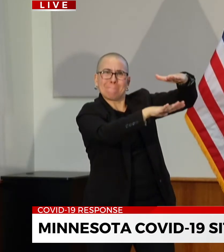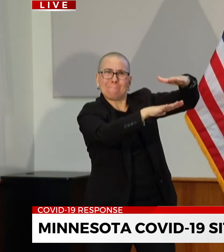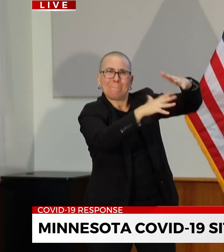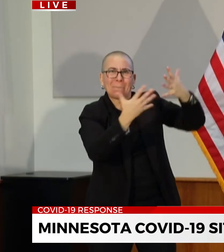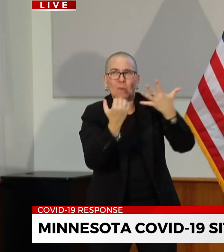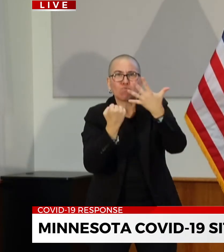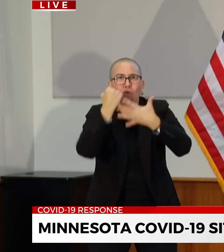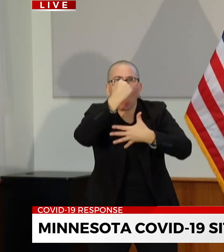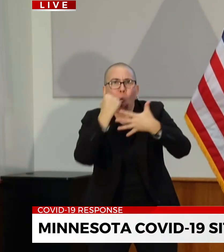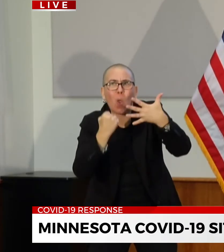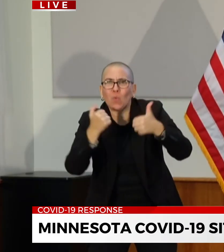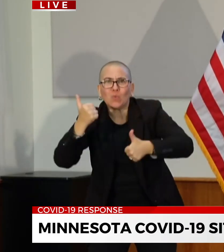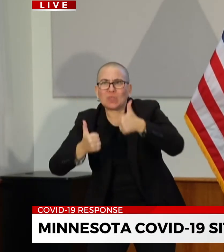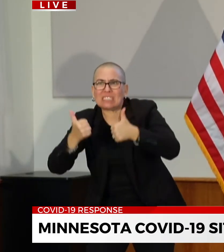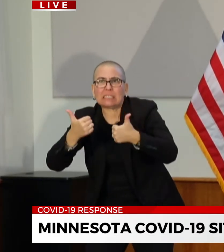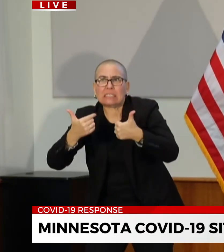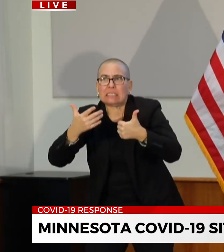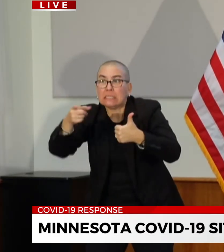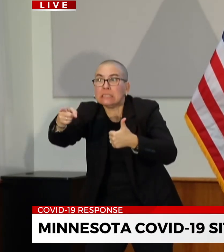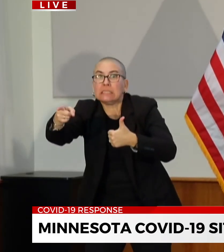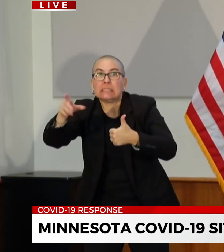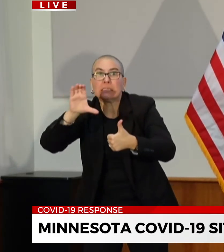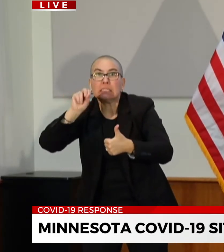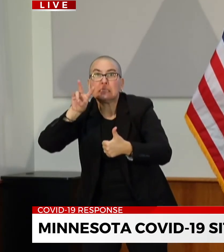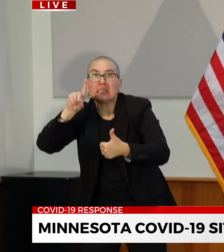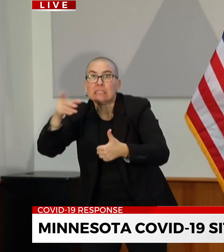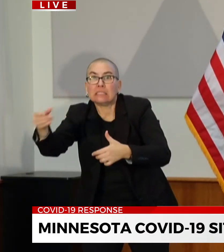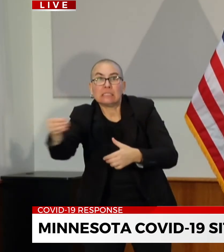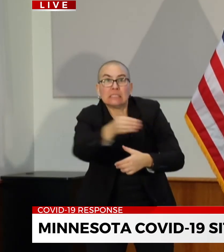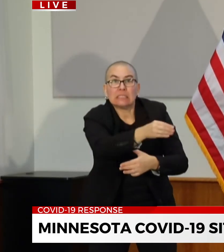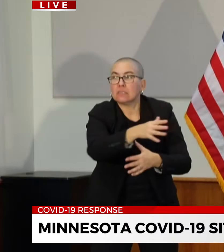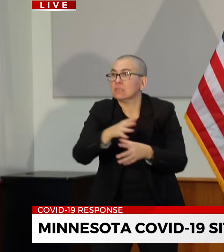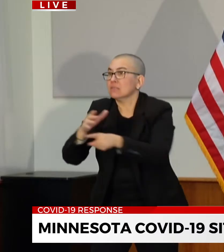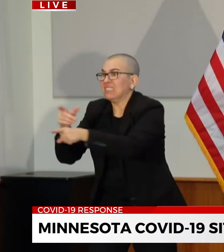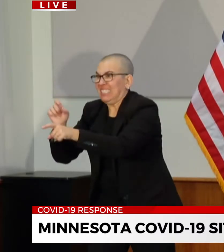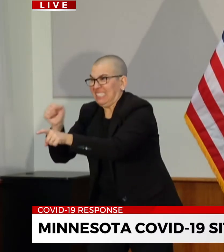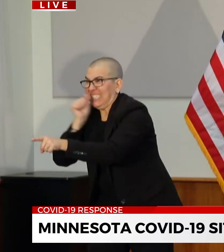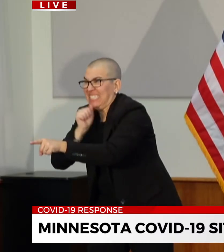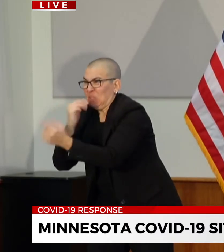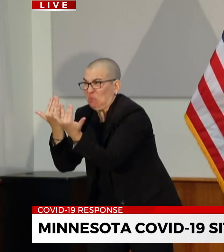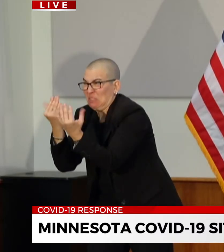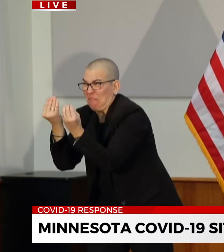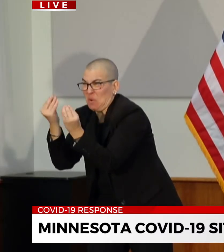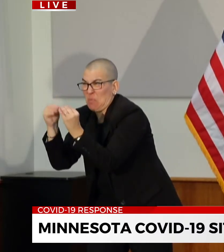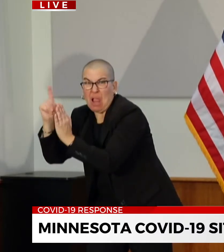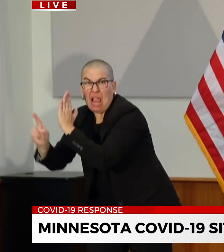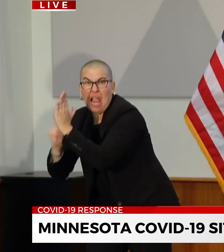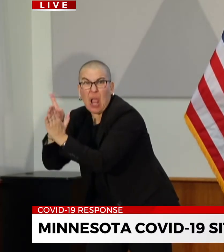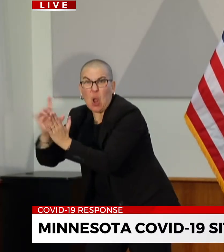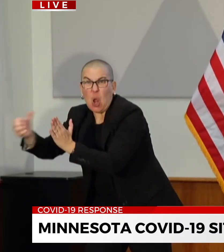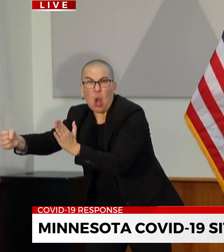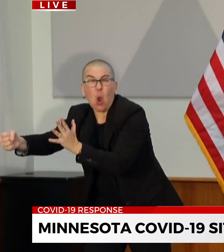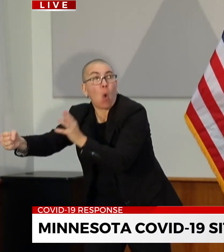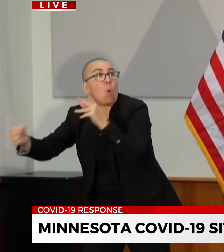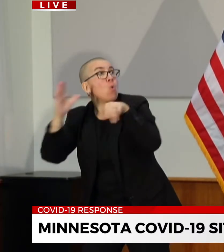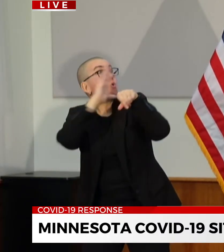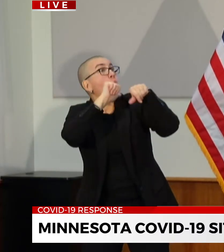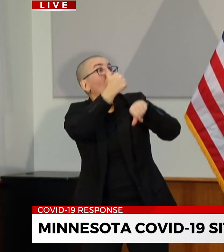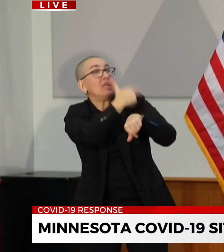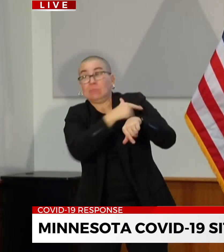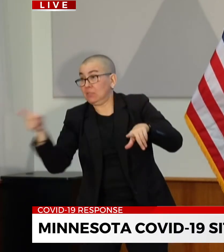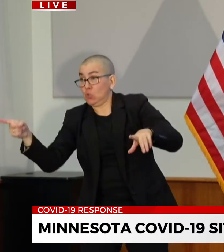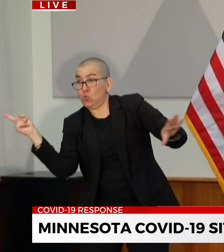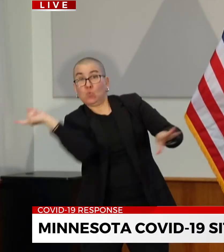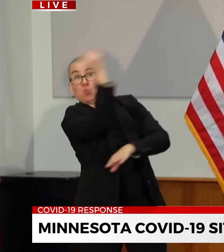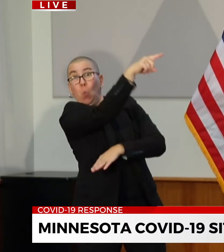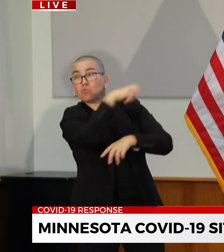cost of longer waits, more deferrals, more people needing to be moved to hospitals further away from home. So